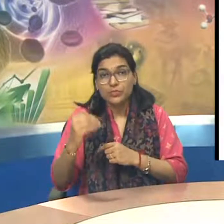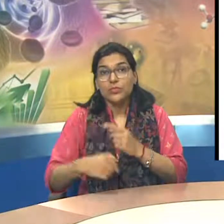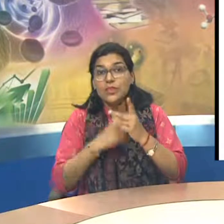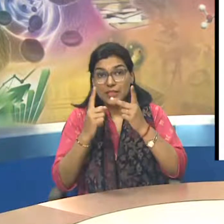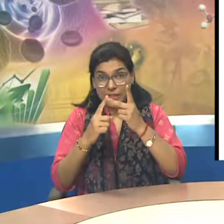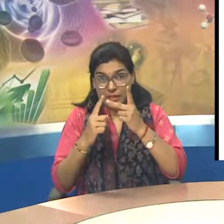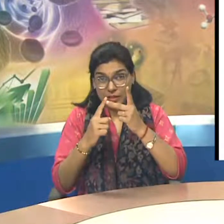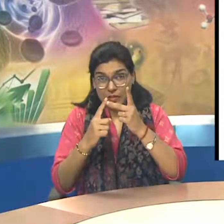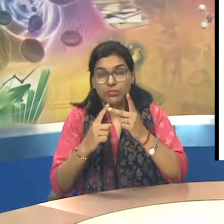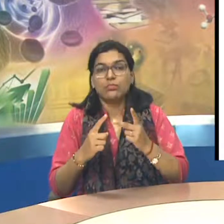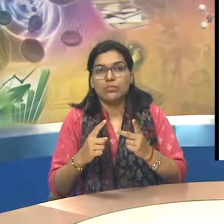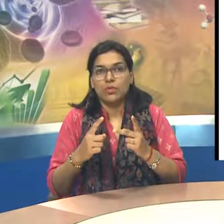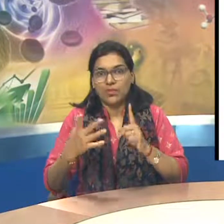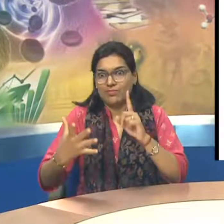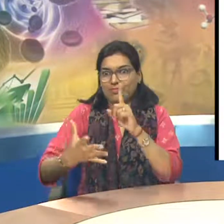The next one is